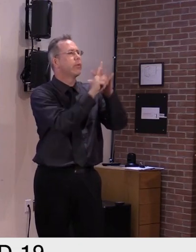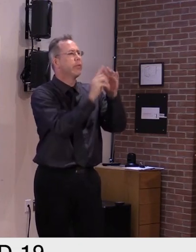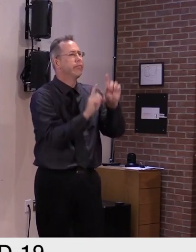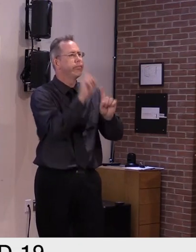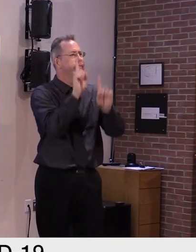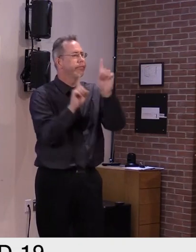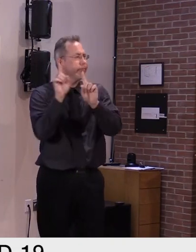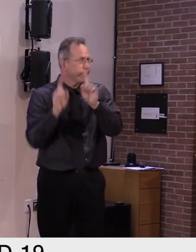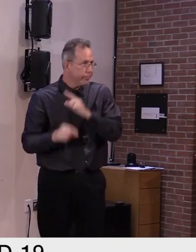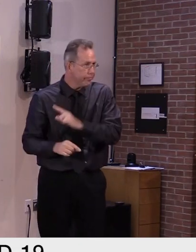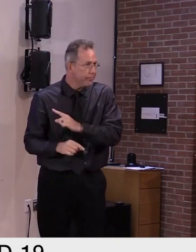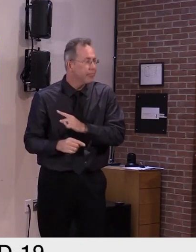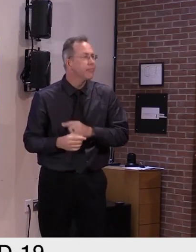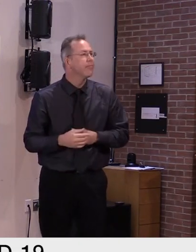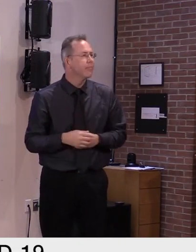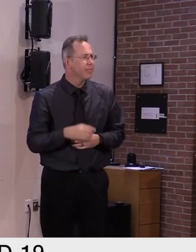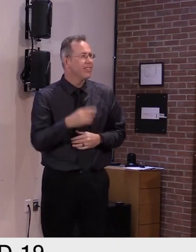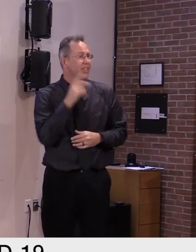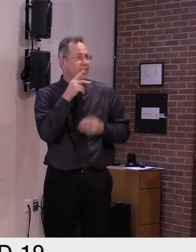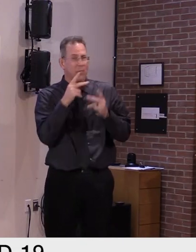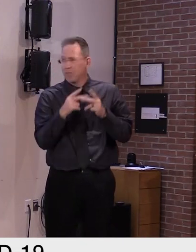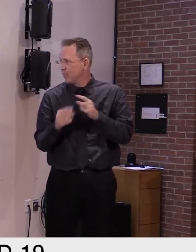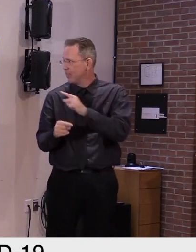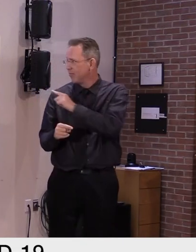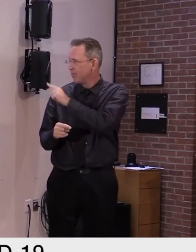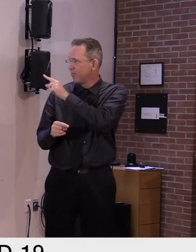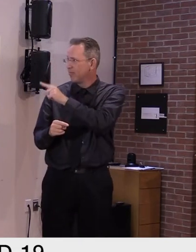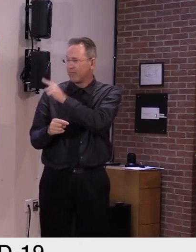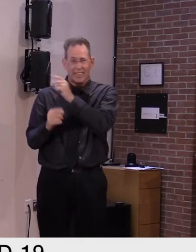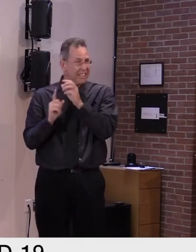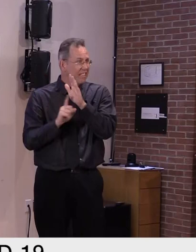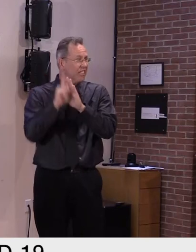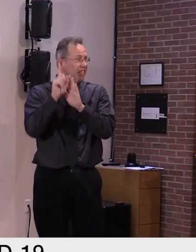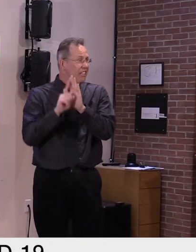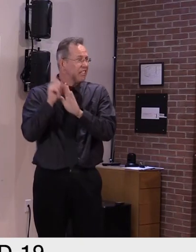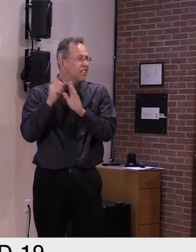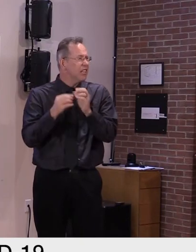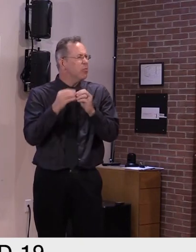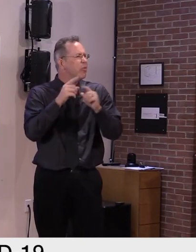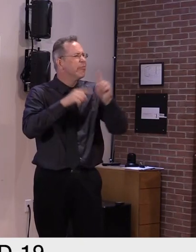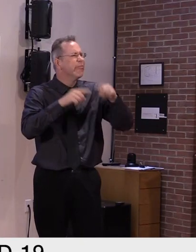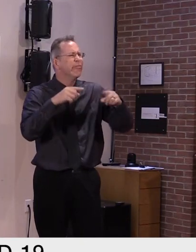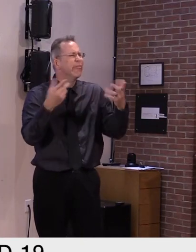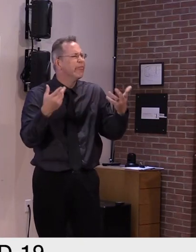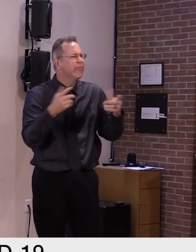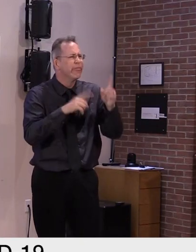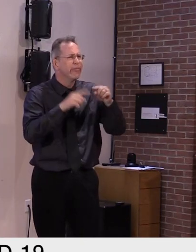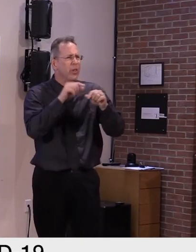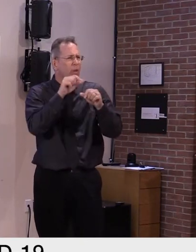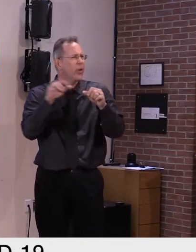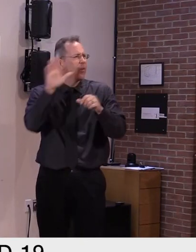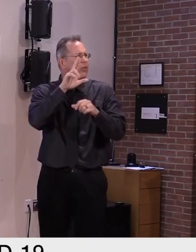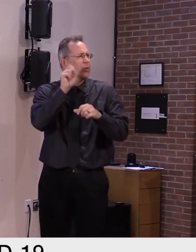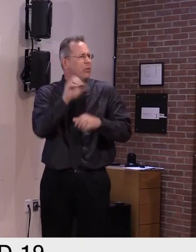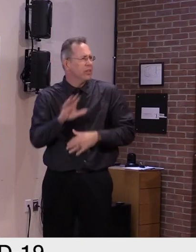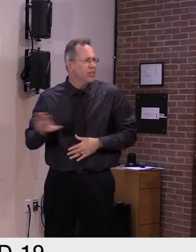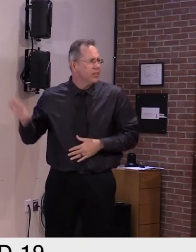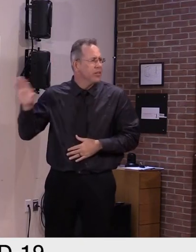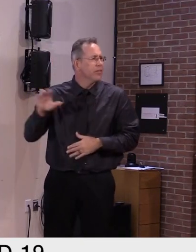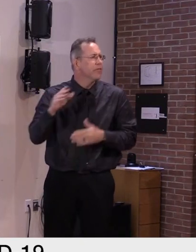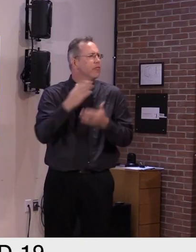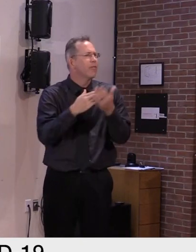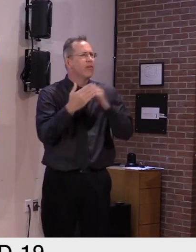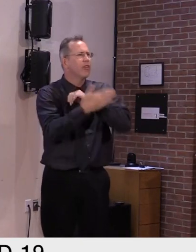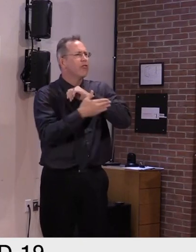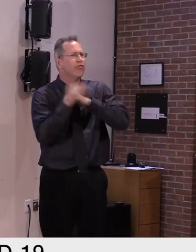places we've highlighted previously, but they're much more geographically diverse. They're spread out throughout the country. They're in parts of the country that weren't necessarily